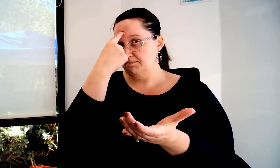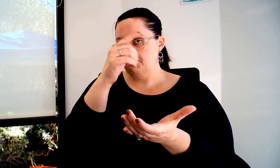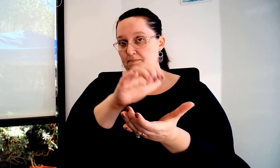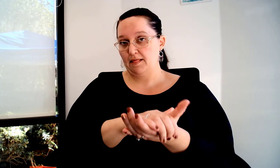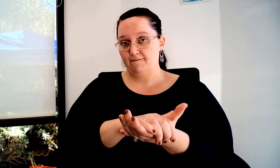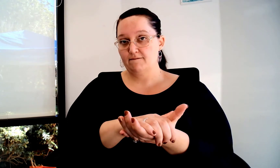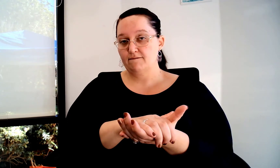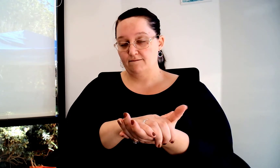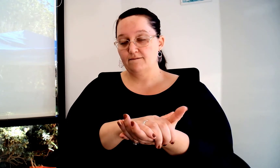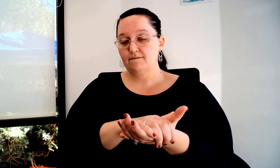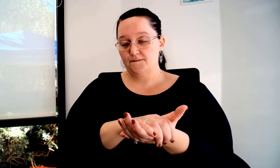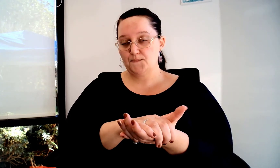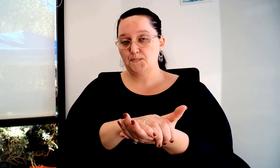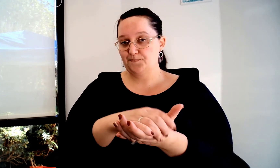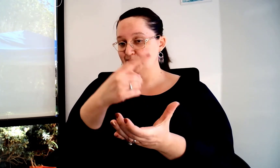thought. Believe.